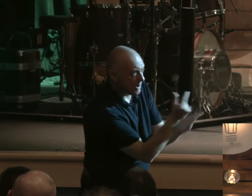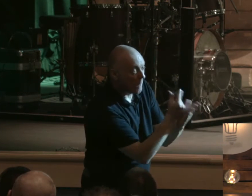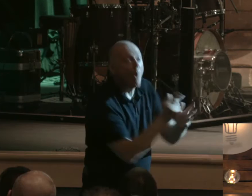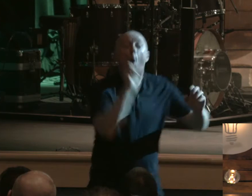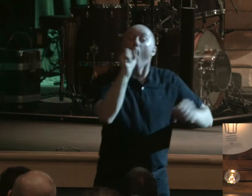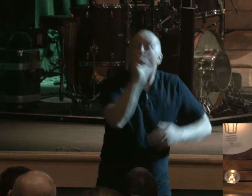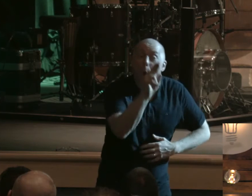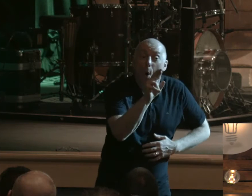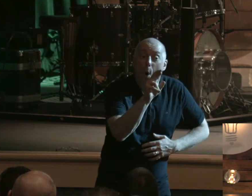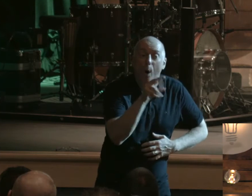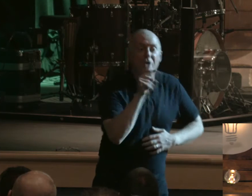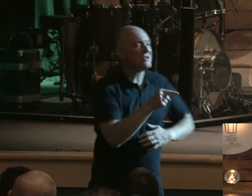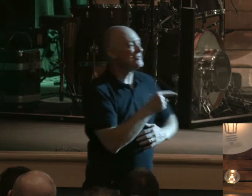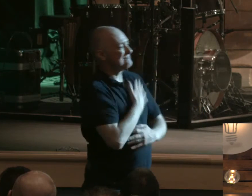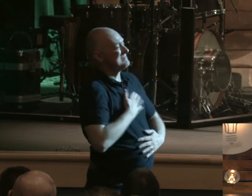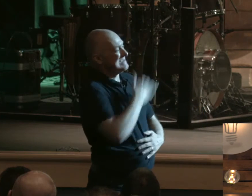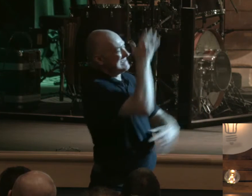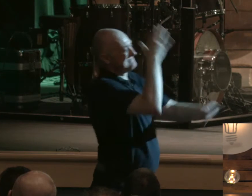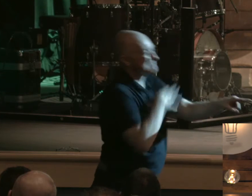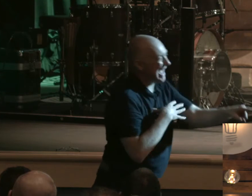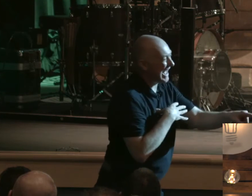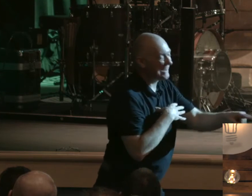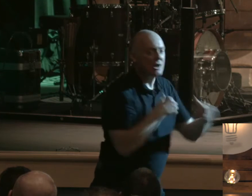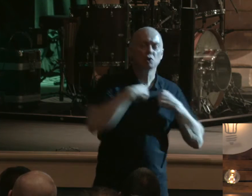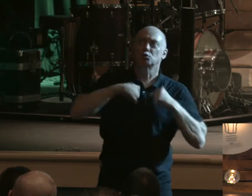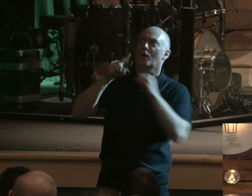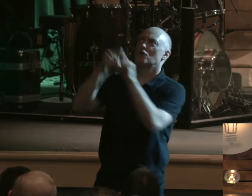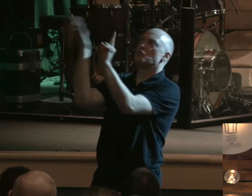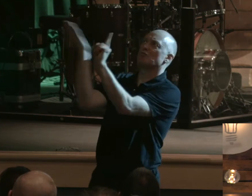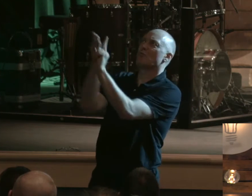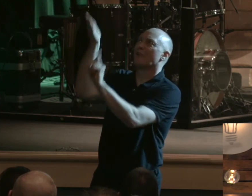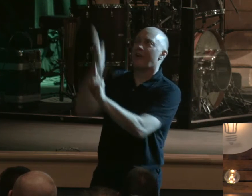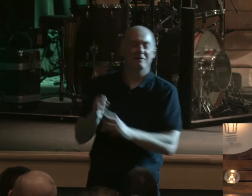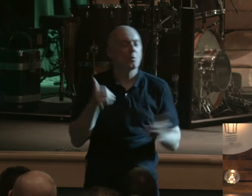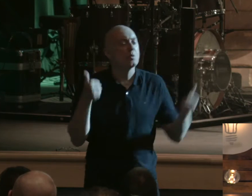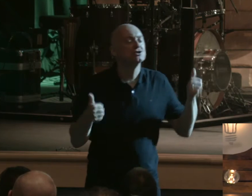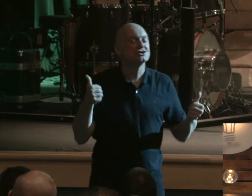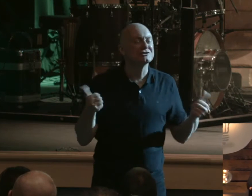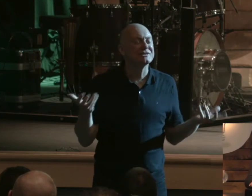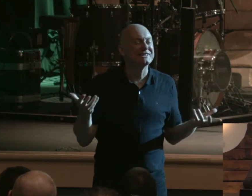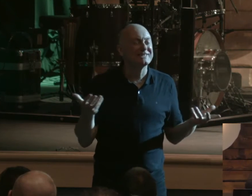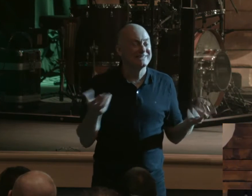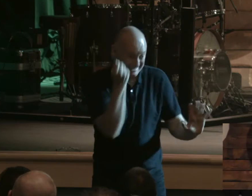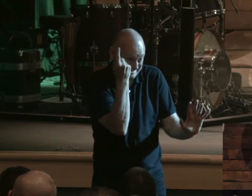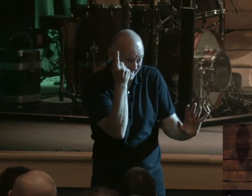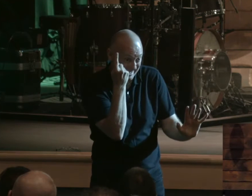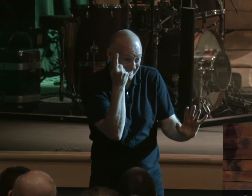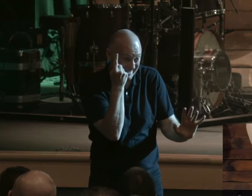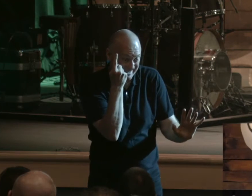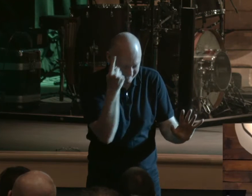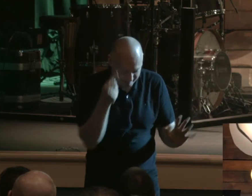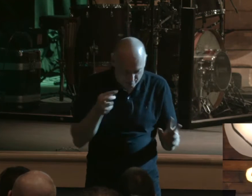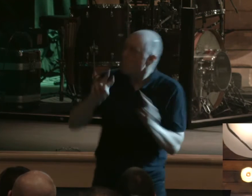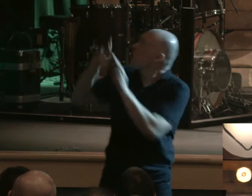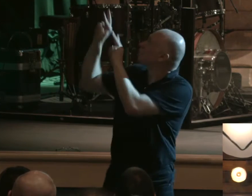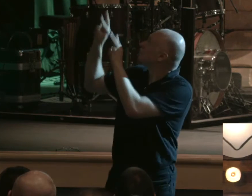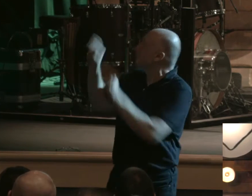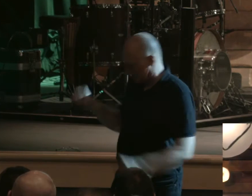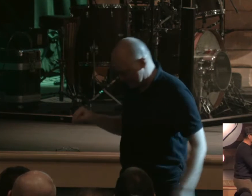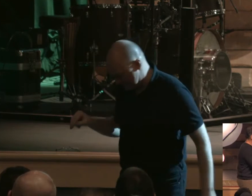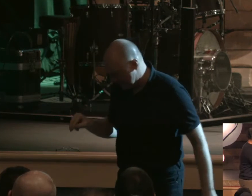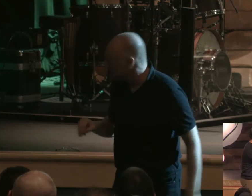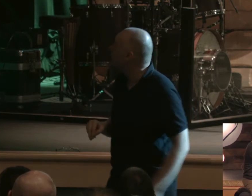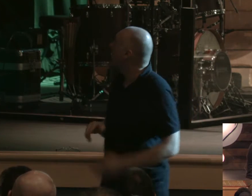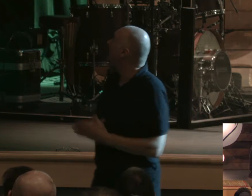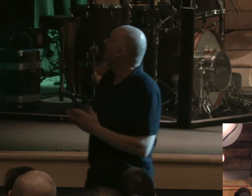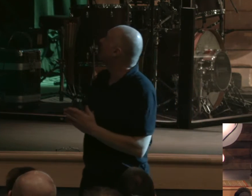or you can seek to please men and persuade God. I'm going to put that on the screen because it's important enough to do so, okay? Look at